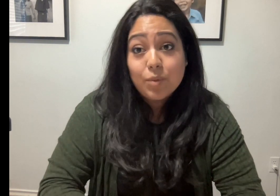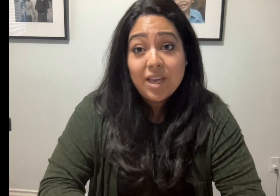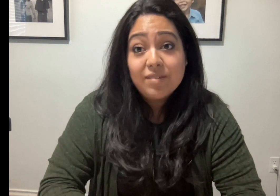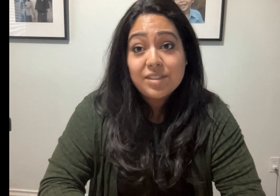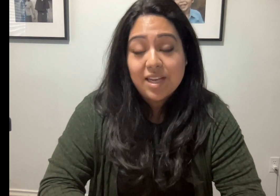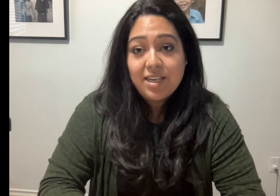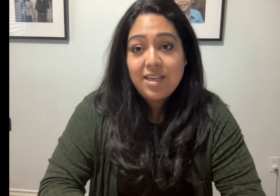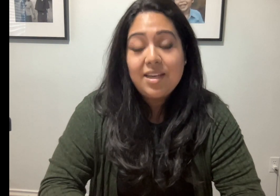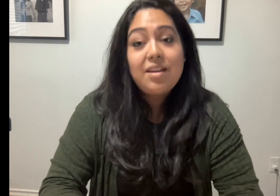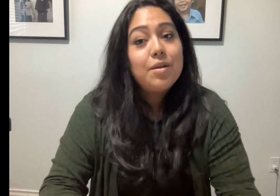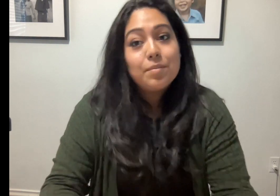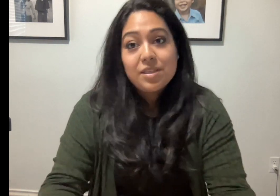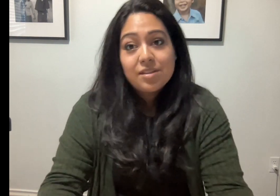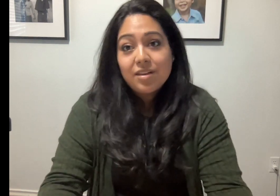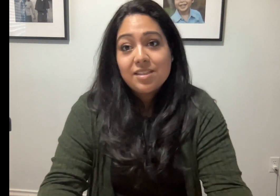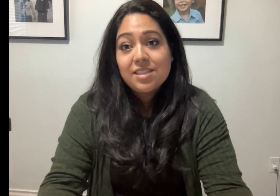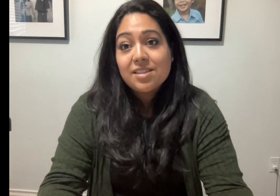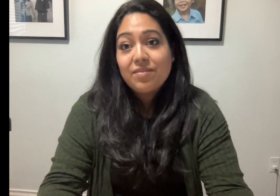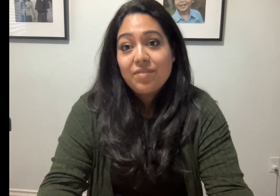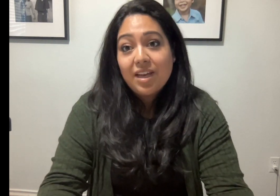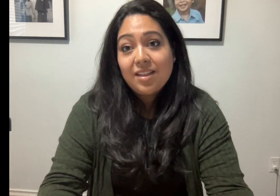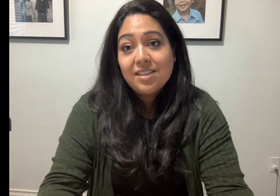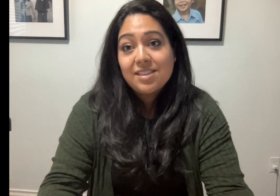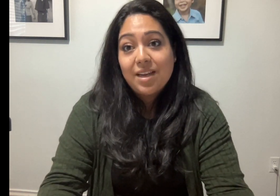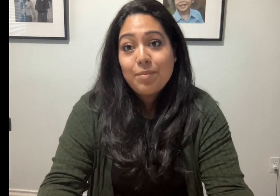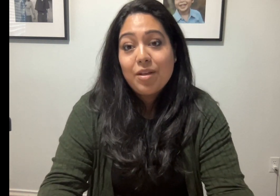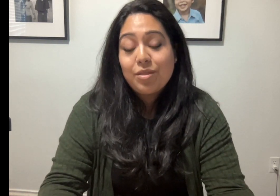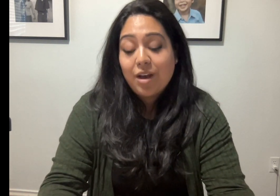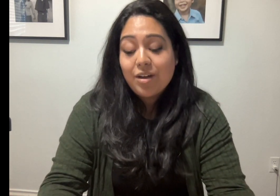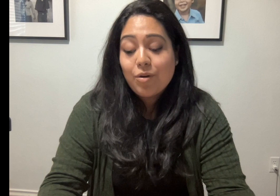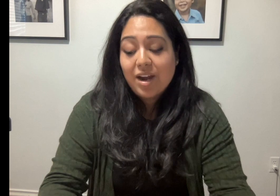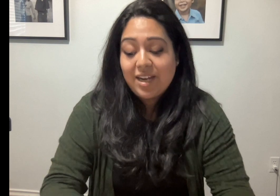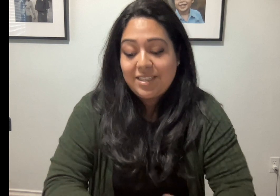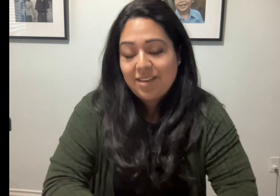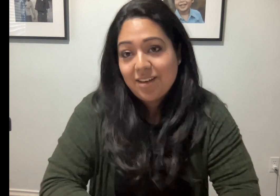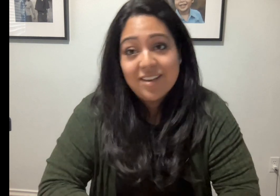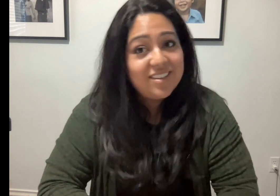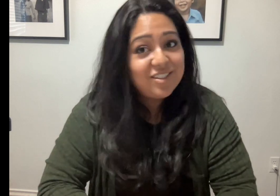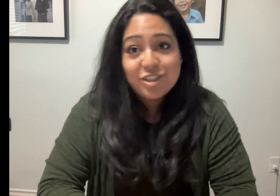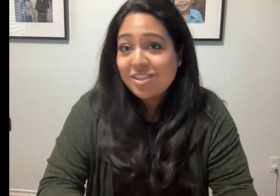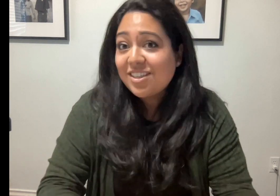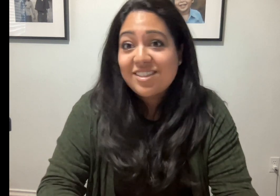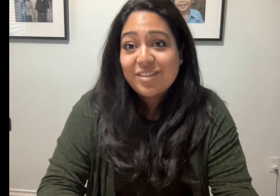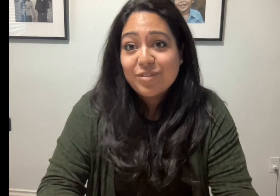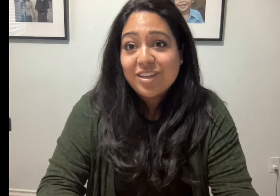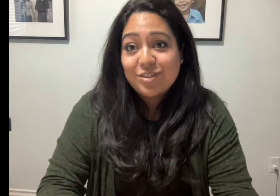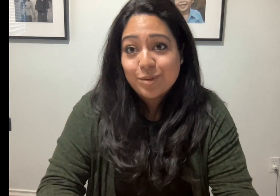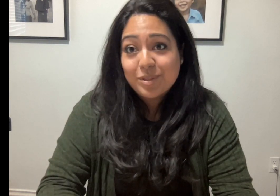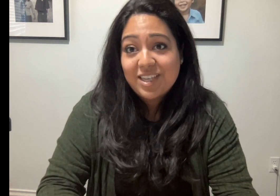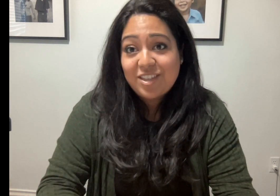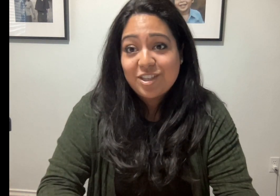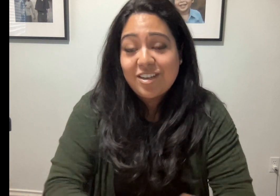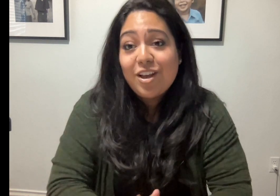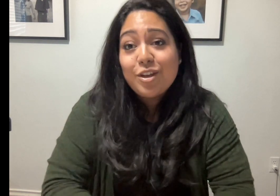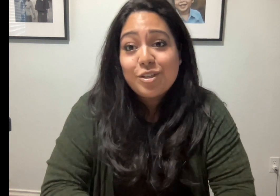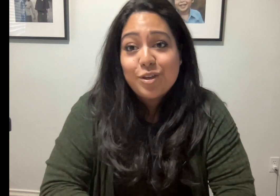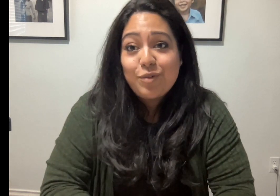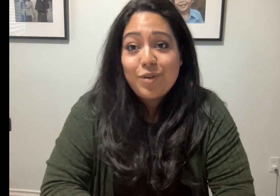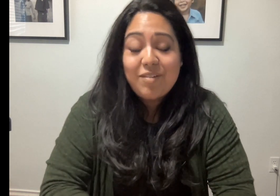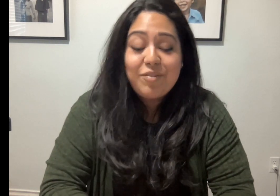of signing it, but as long as it's conveying the same thought or idea, it is just a different interpretation. So if you have a